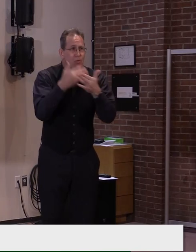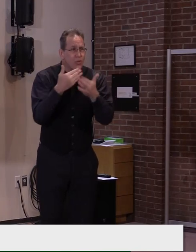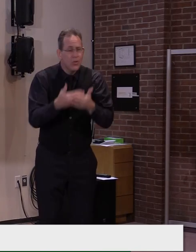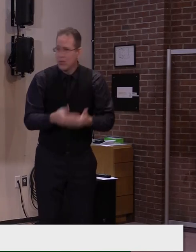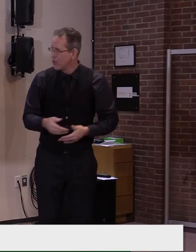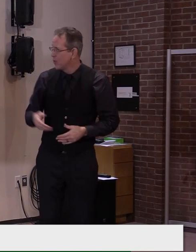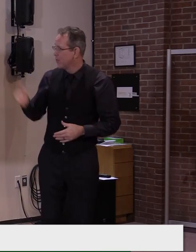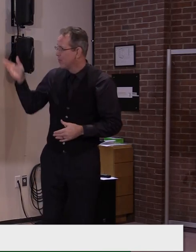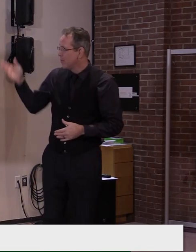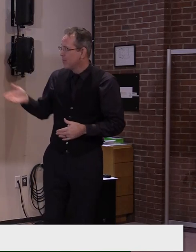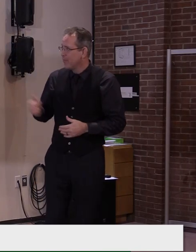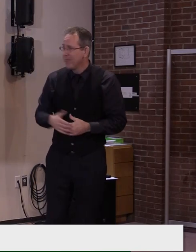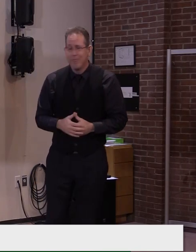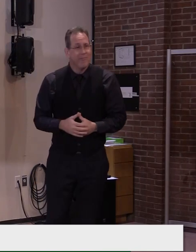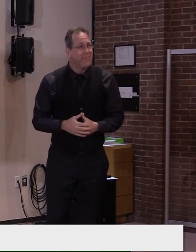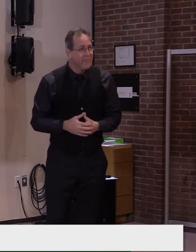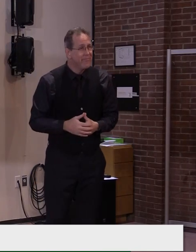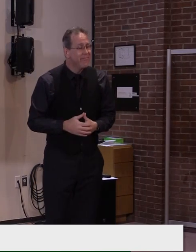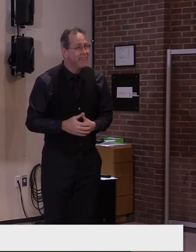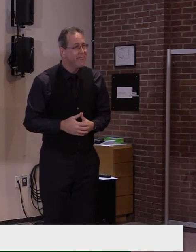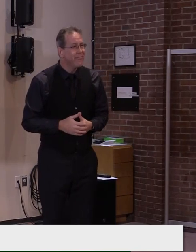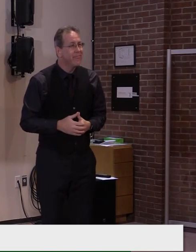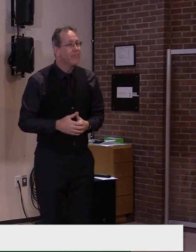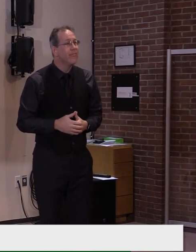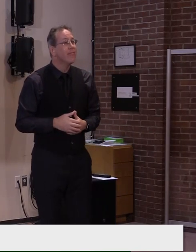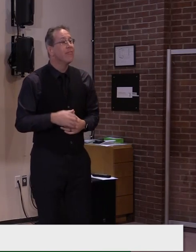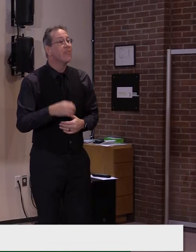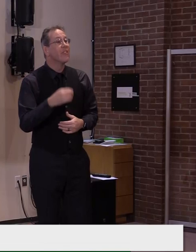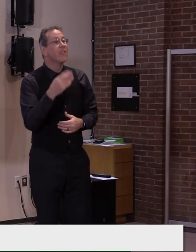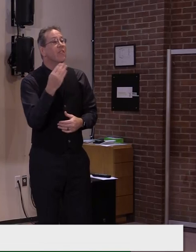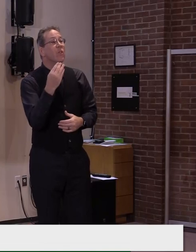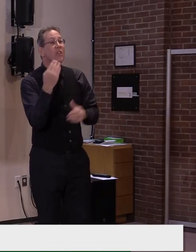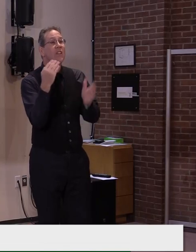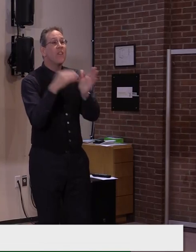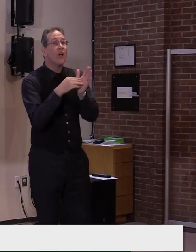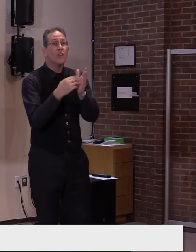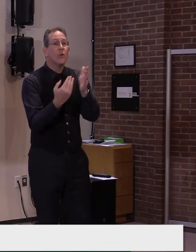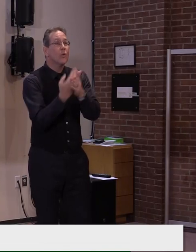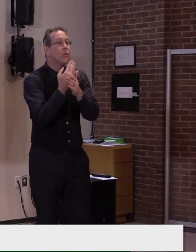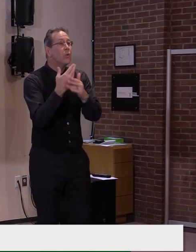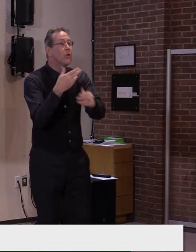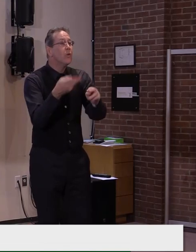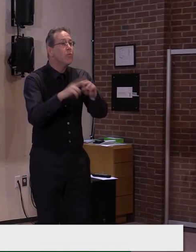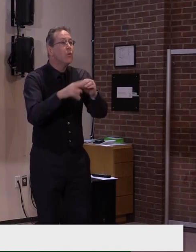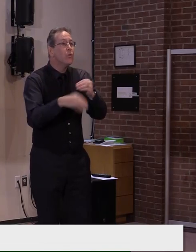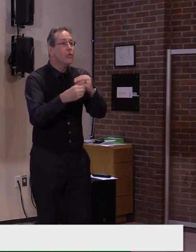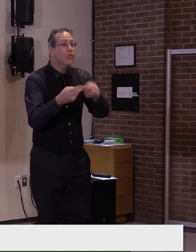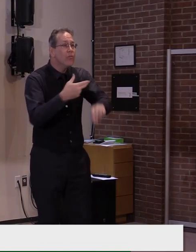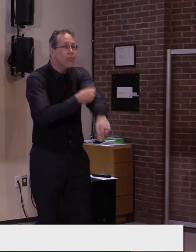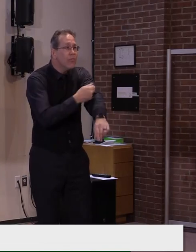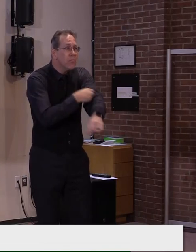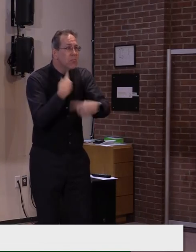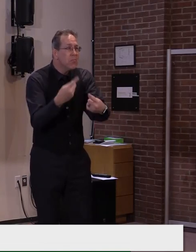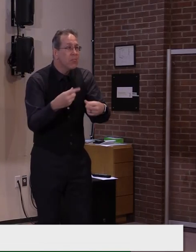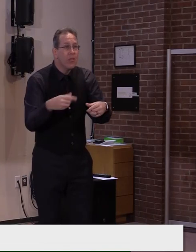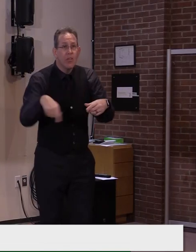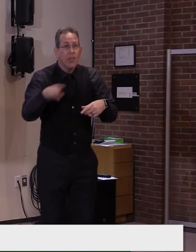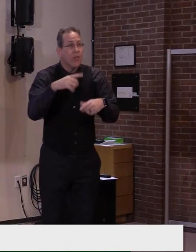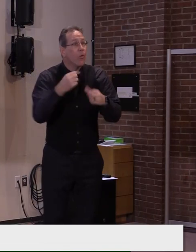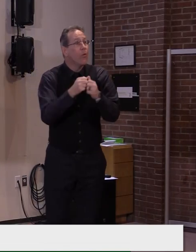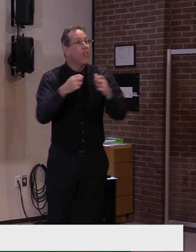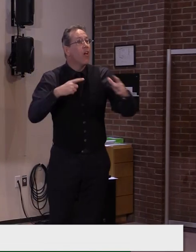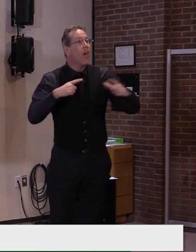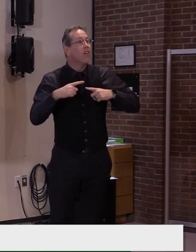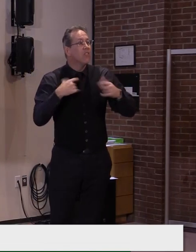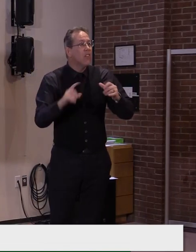We had about 14,000 new Vermonters get boosted in the past week, even with the holiday weekend. So continue to make good progress on this,